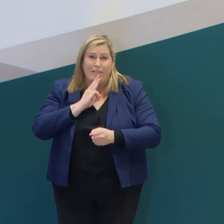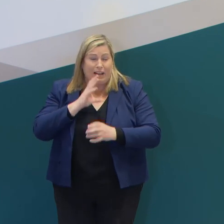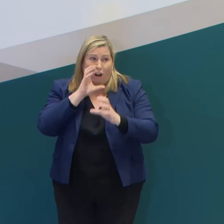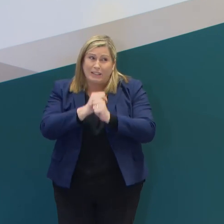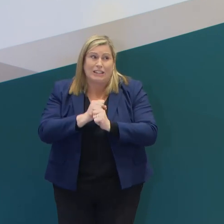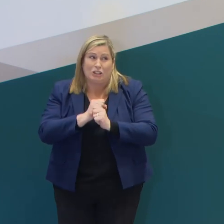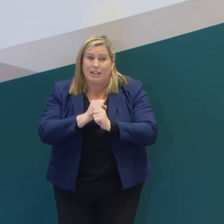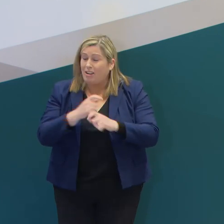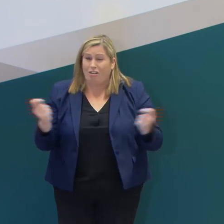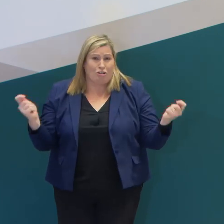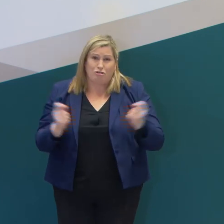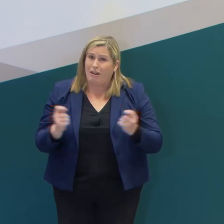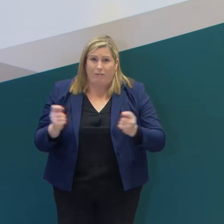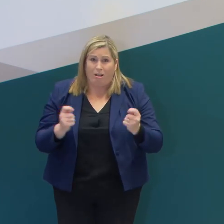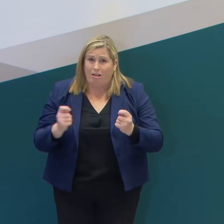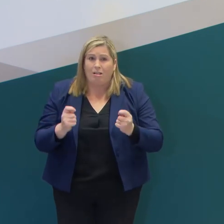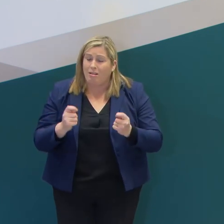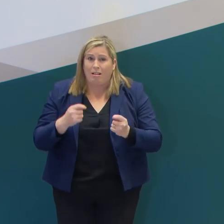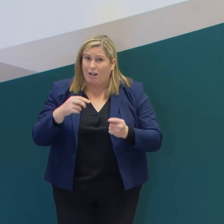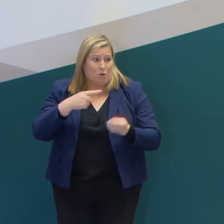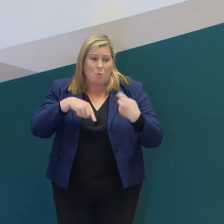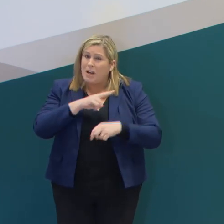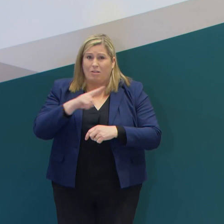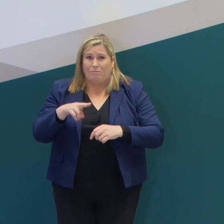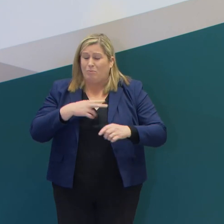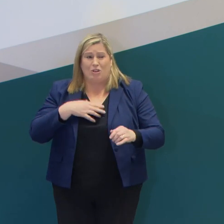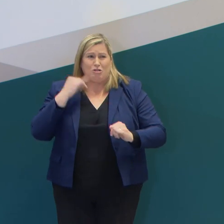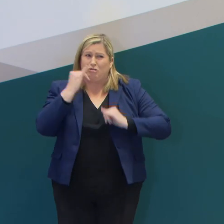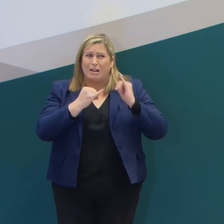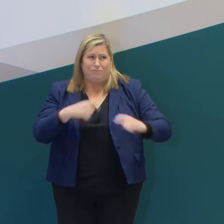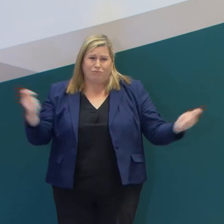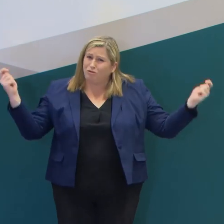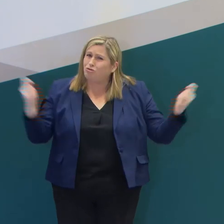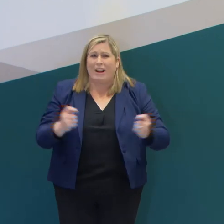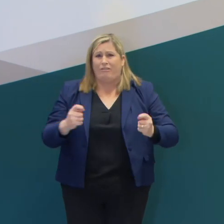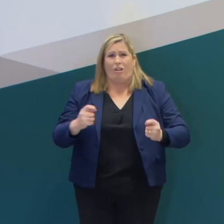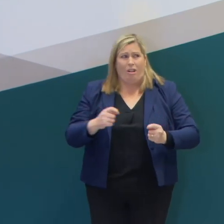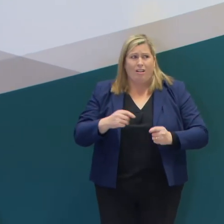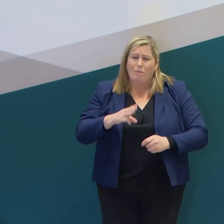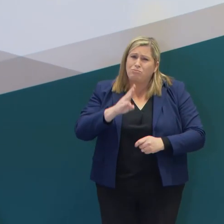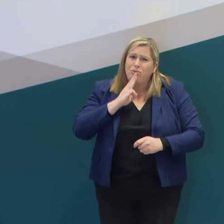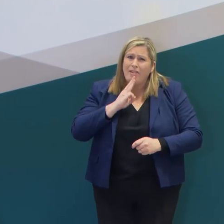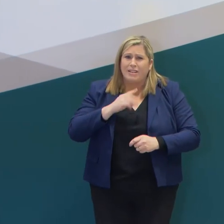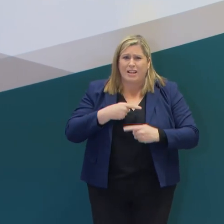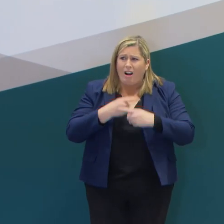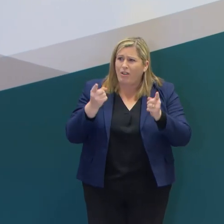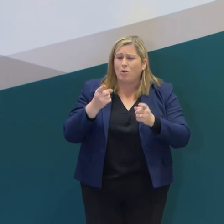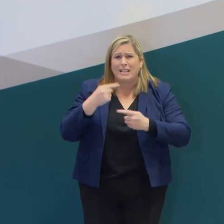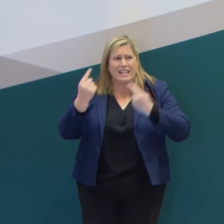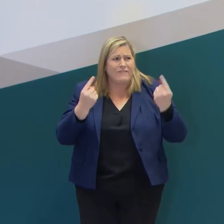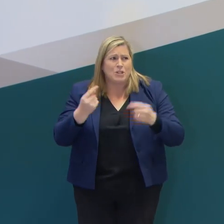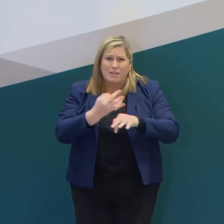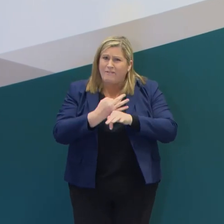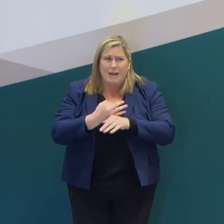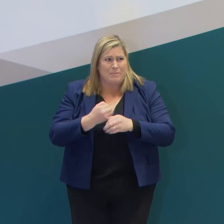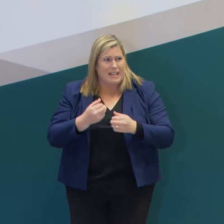and something that I think we could not criticise strongly enough. But can I add to privacy and the confidentiality of individuals, particularly